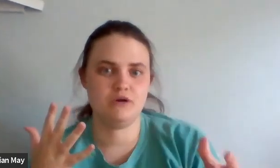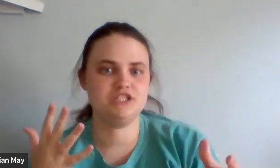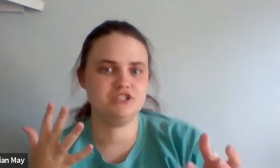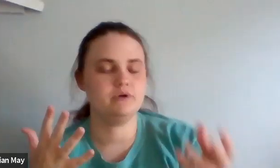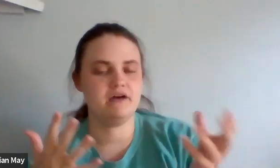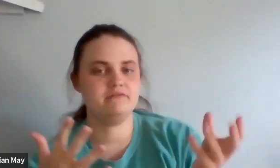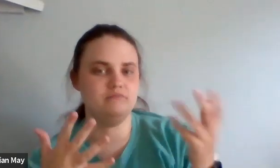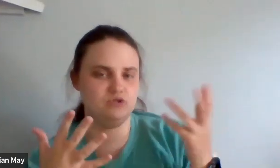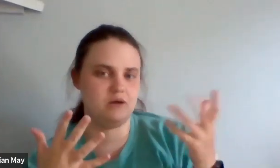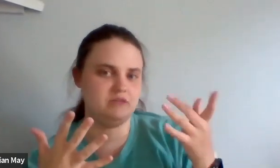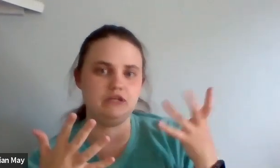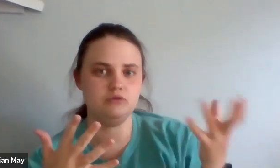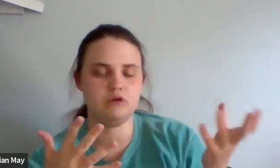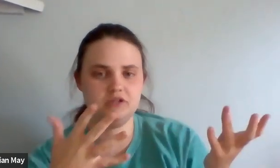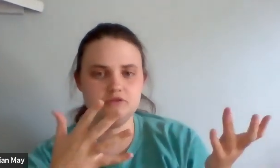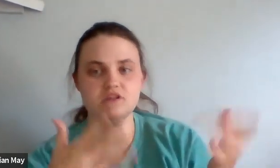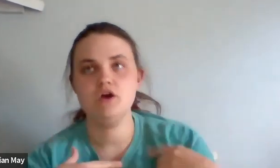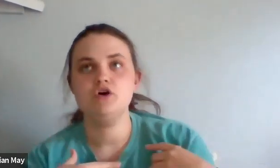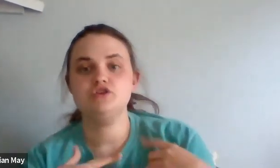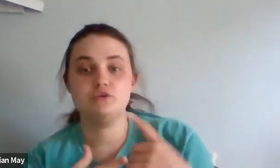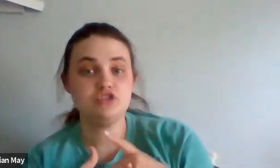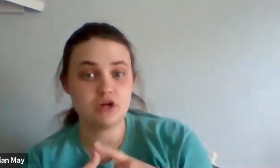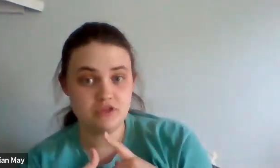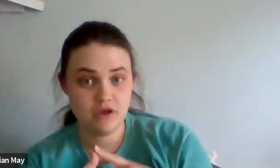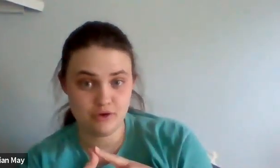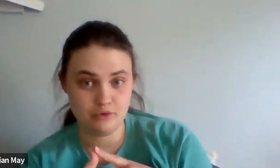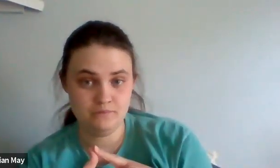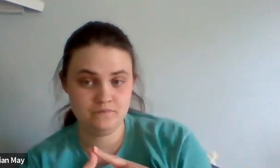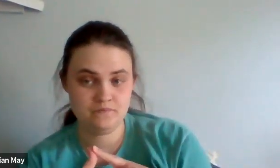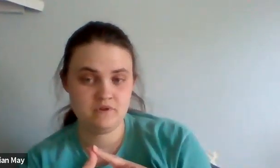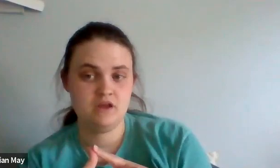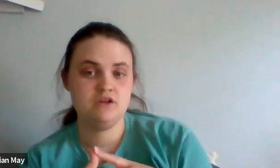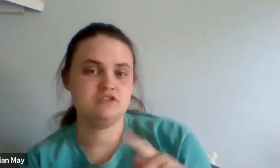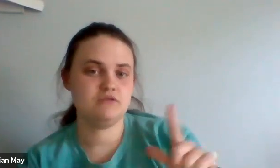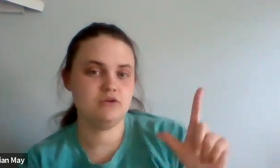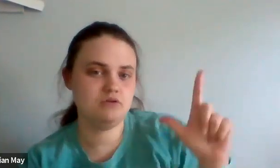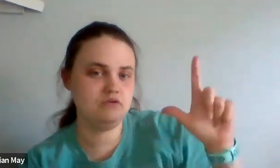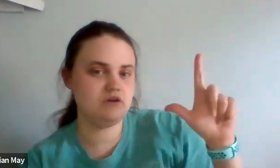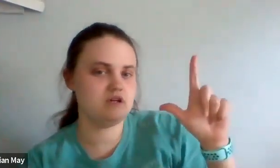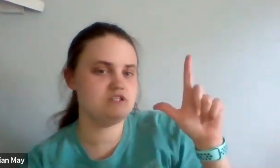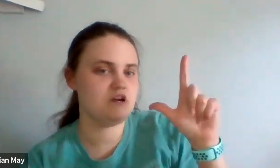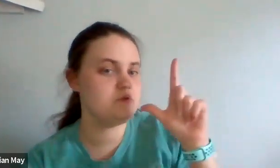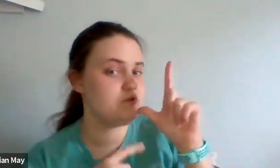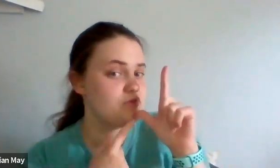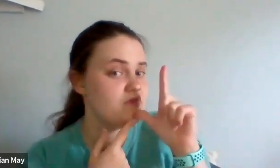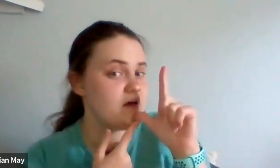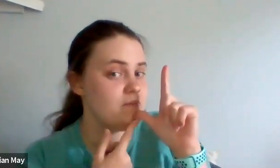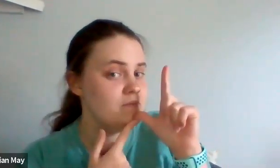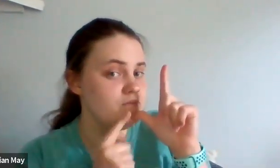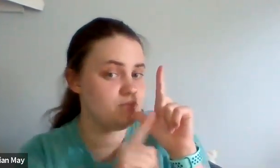questions you will have. Most commonly, you could probably use. So we'll start with who. So who, you're going to start with your thumb,